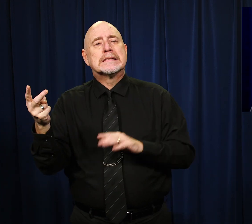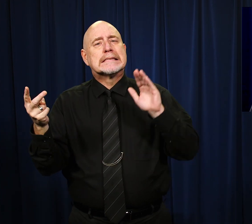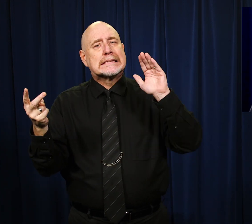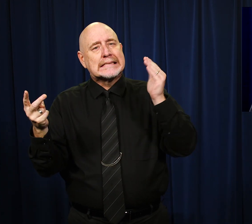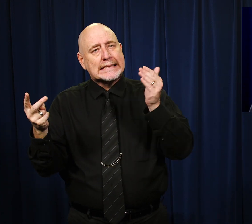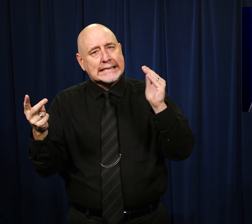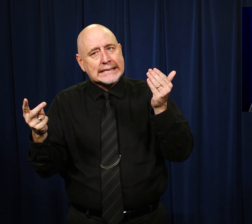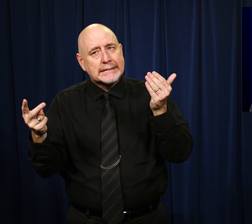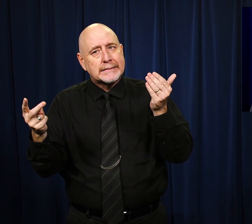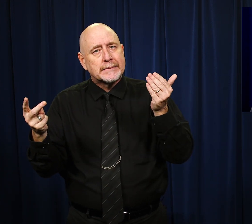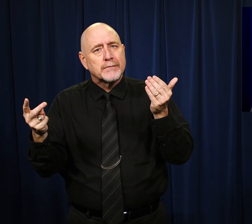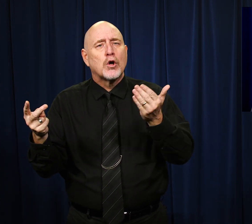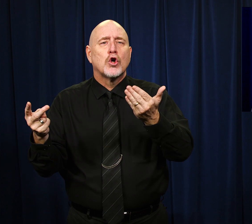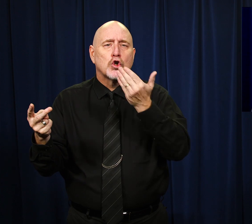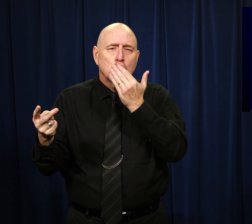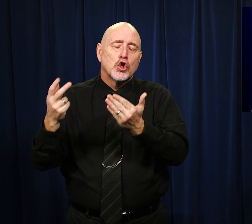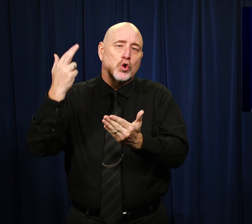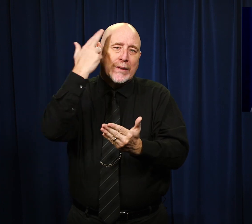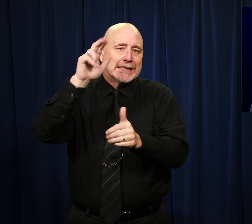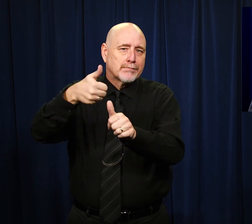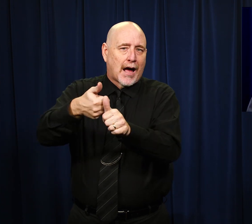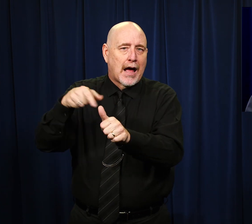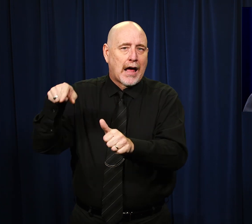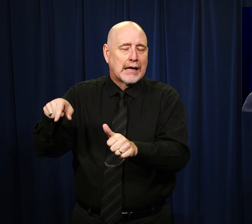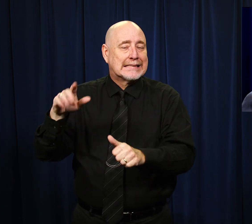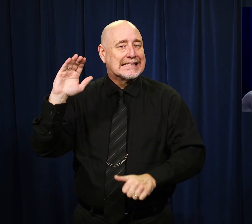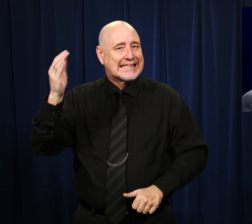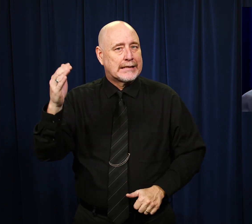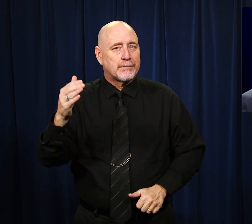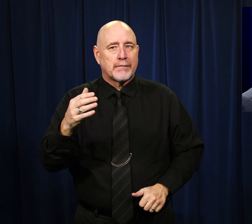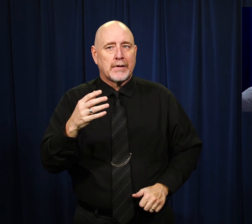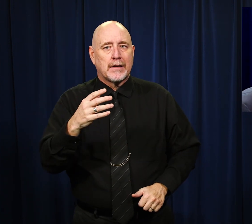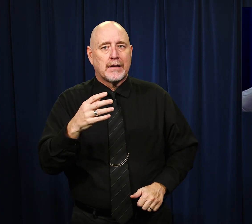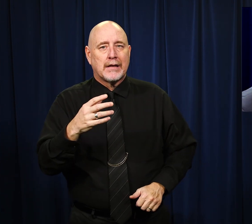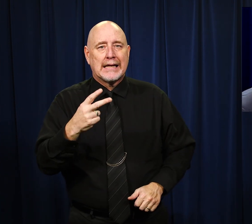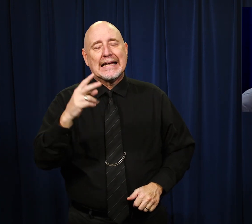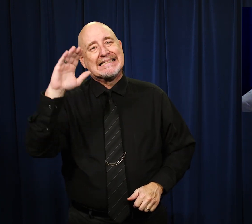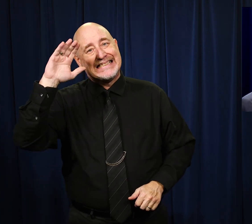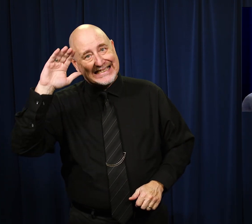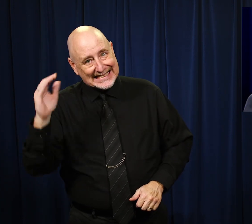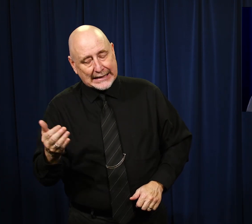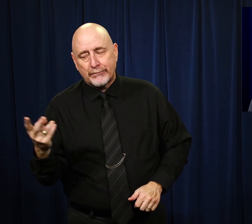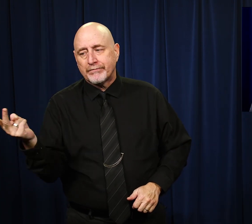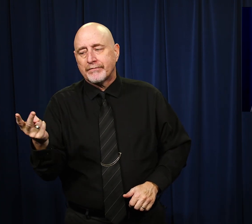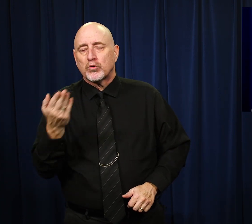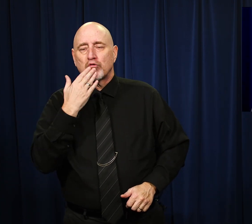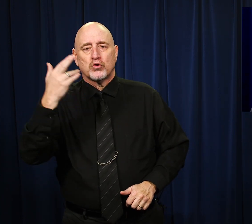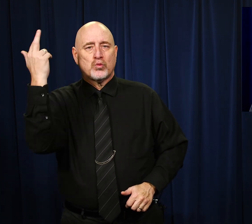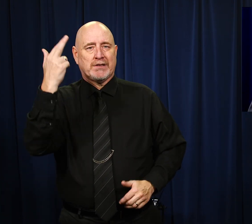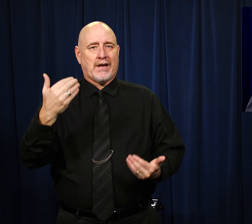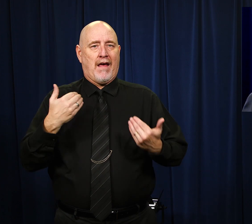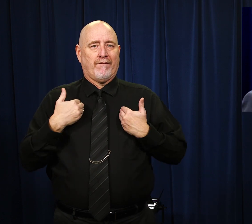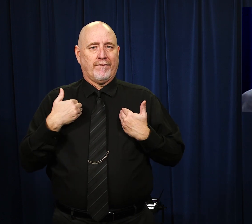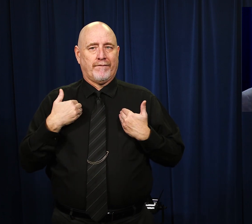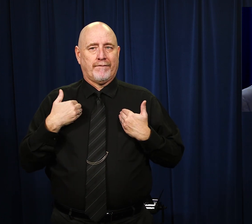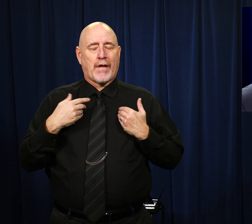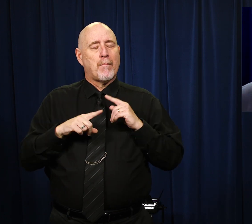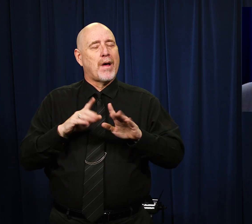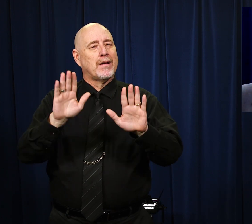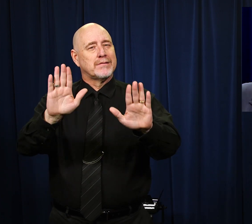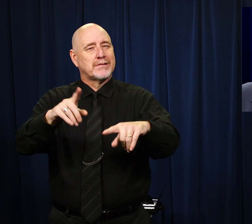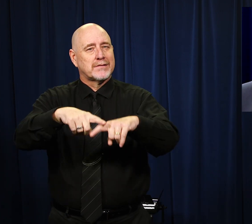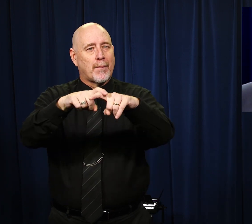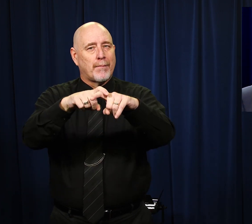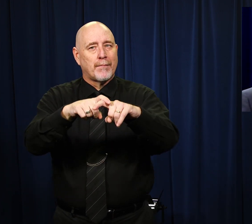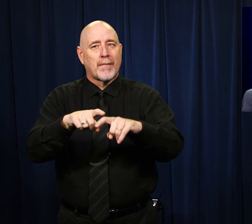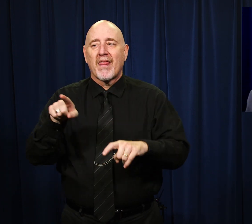seem to have a good motive, a seed to our father. It seems that they have a good motive, but stop and think